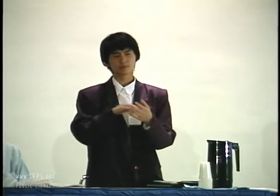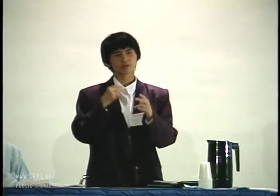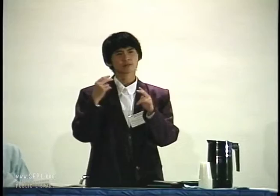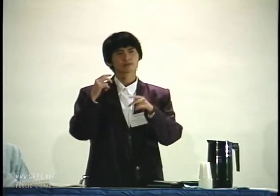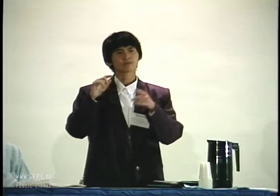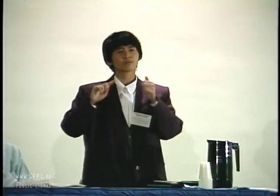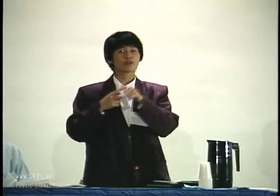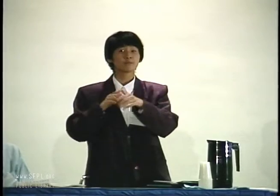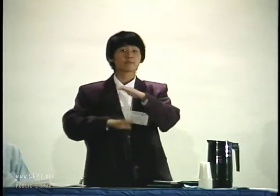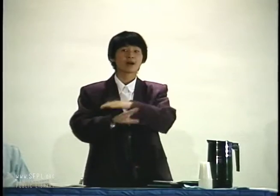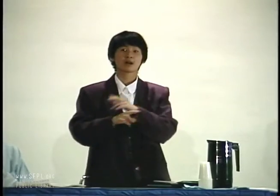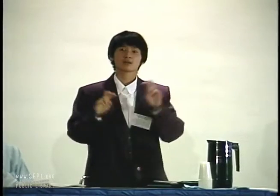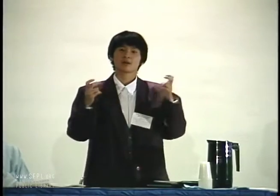until I would learn.